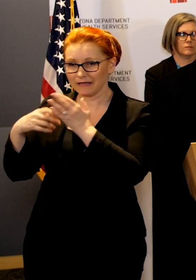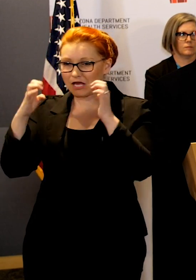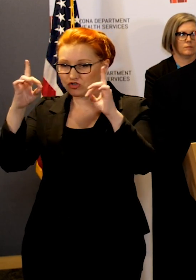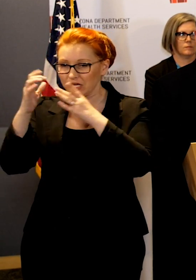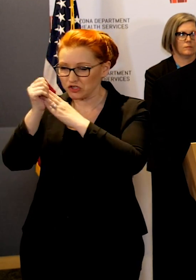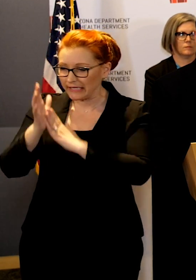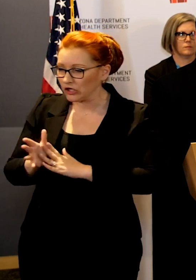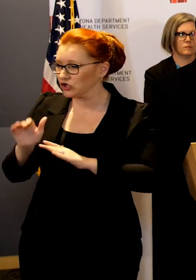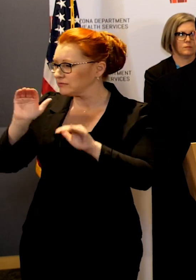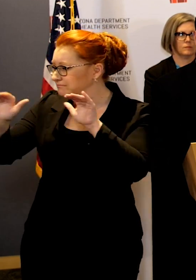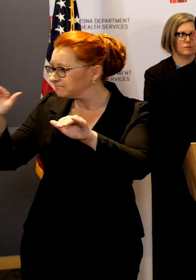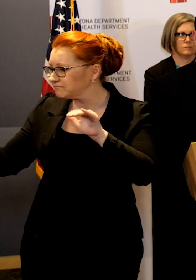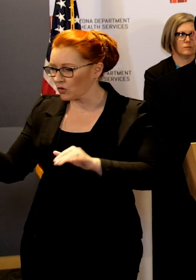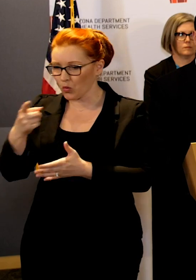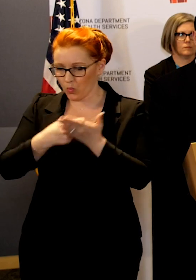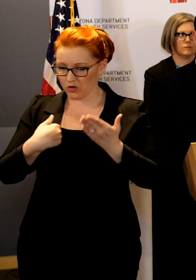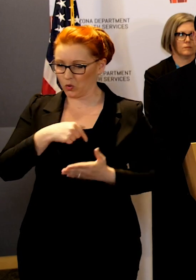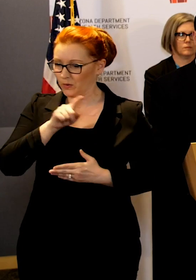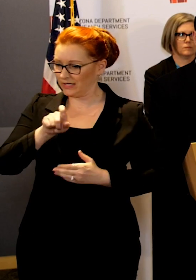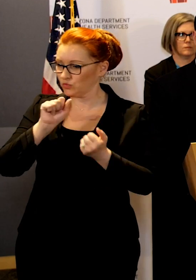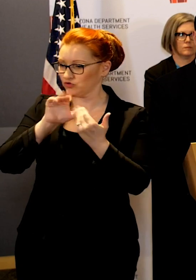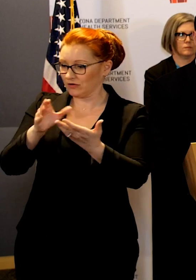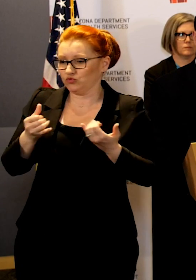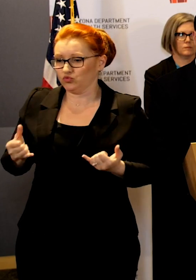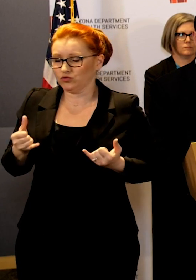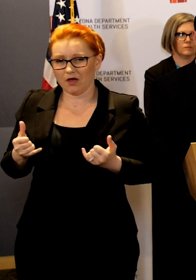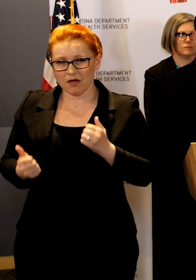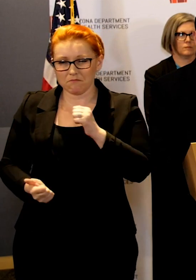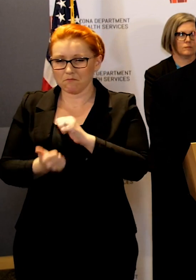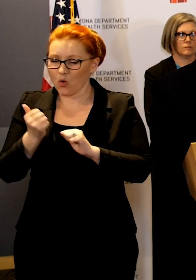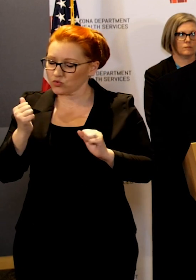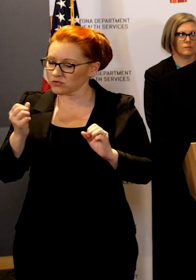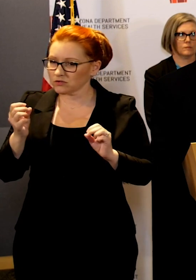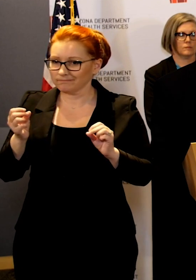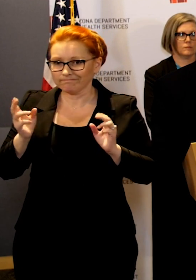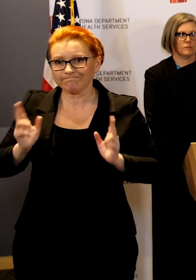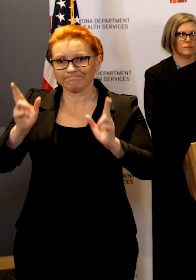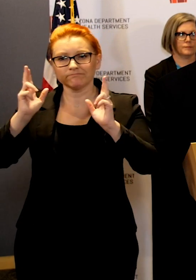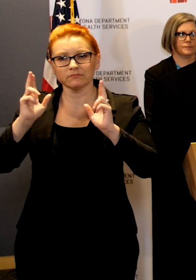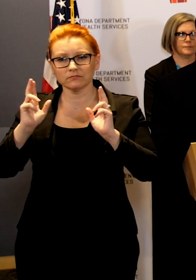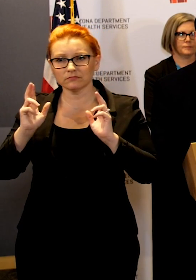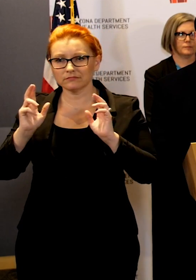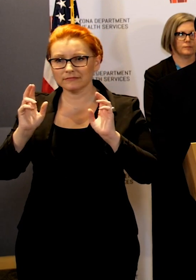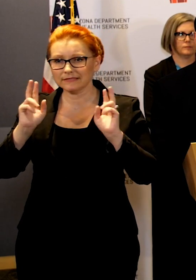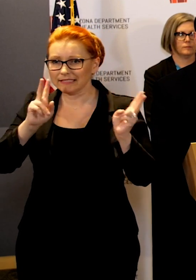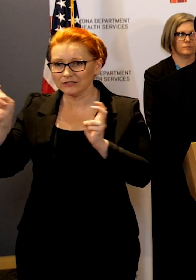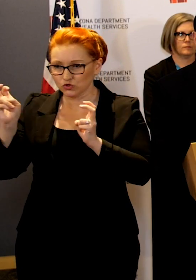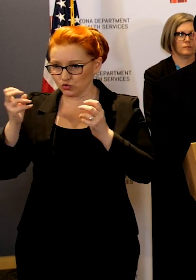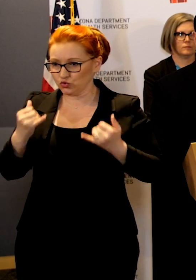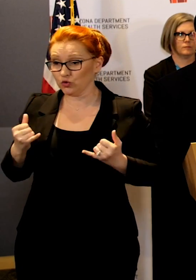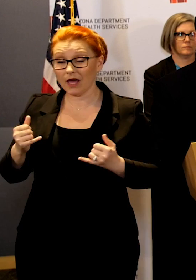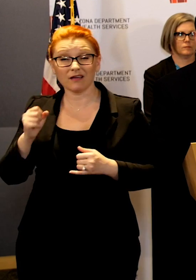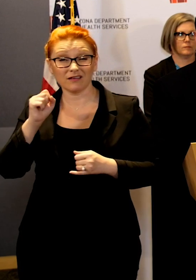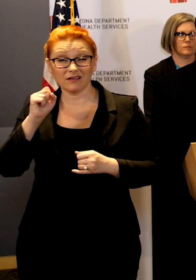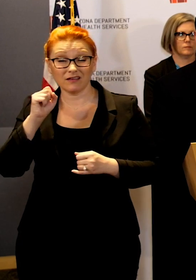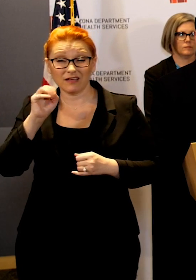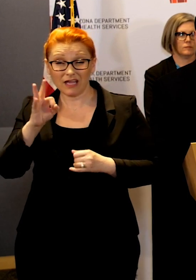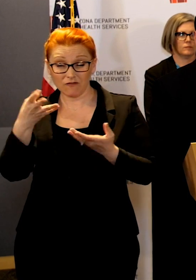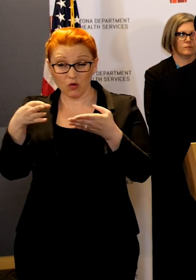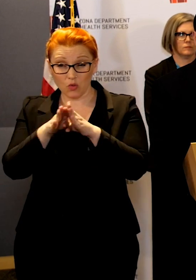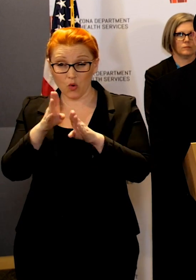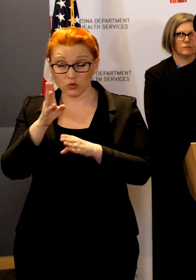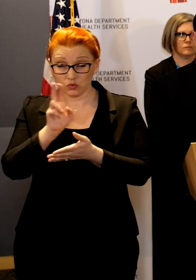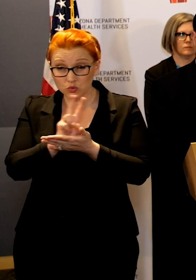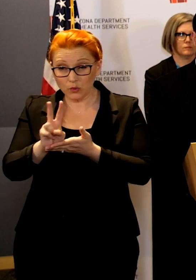said, what do we need to address today? What are the most urgent, pressing matters for schools today? What does that look like if we're closed for 2 weeks? And what does that look like if